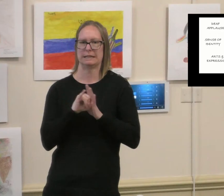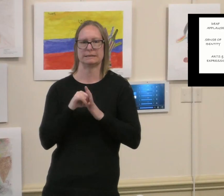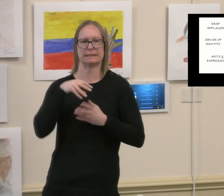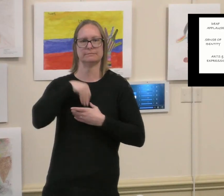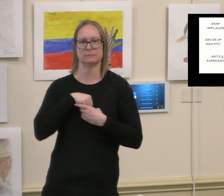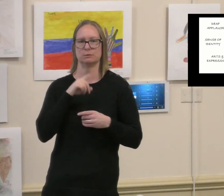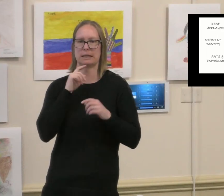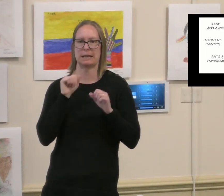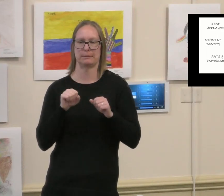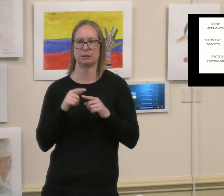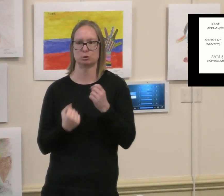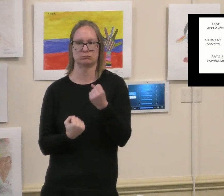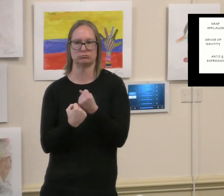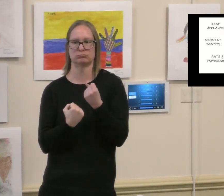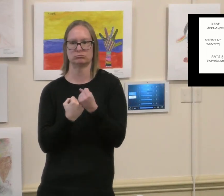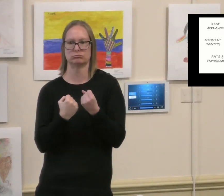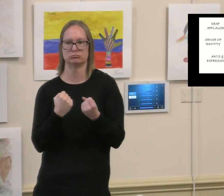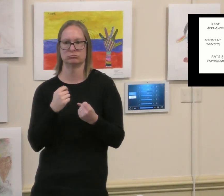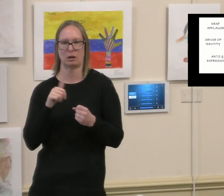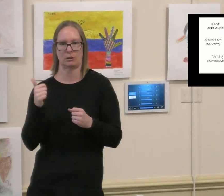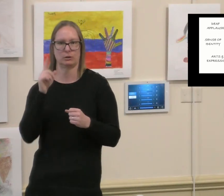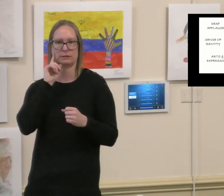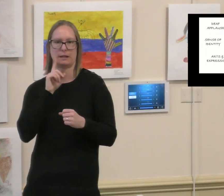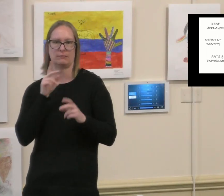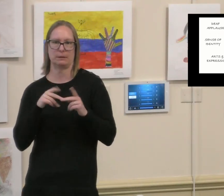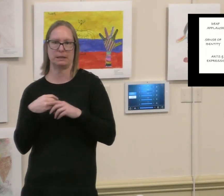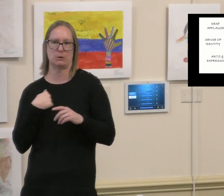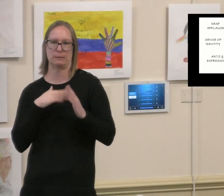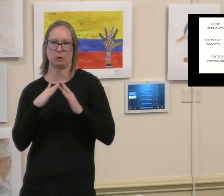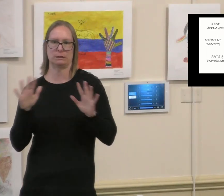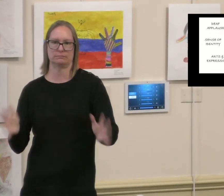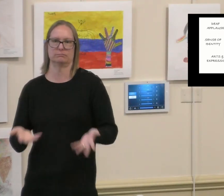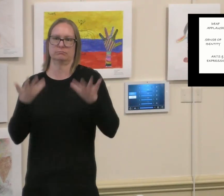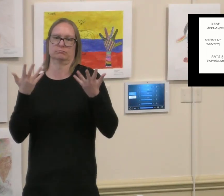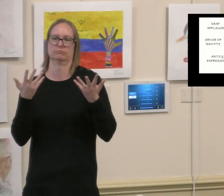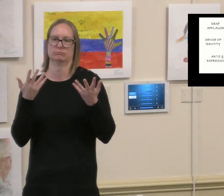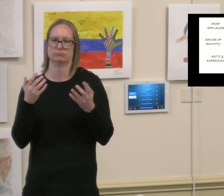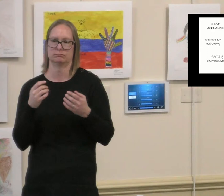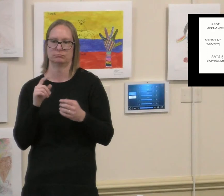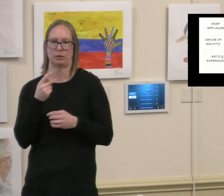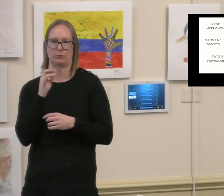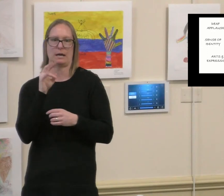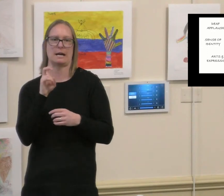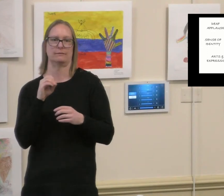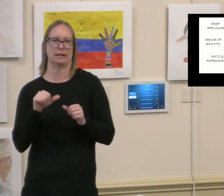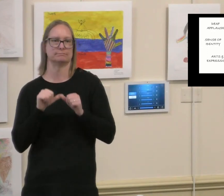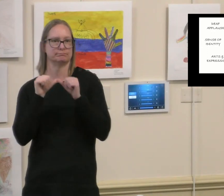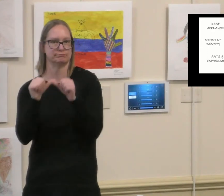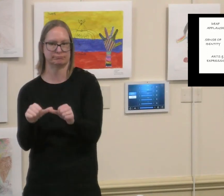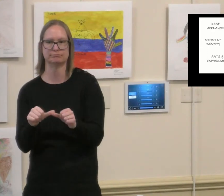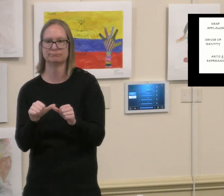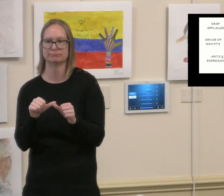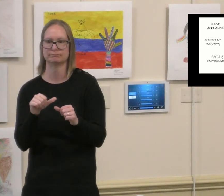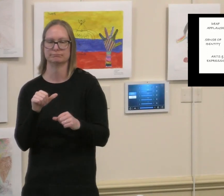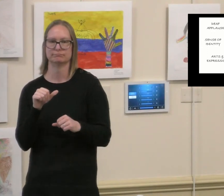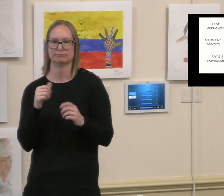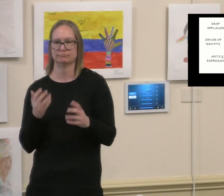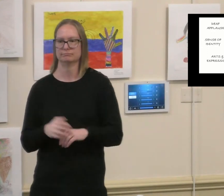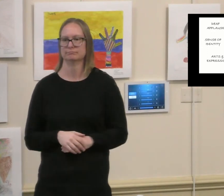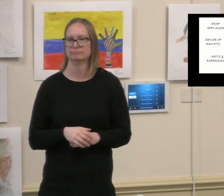a lot within our cultural identity and trying to advocate for other deaf people within our own community and lift them up so that all deaf people are